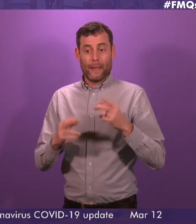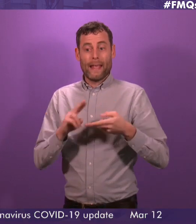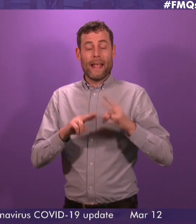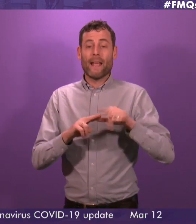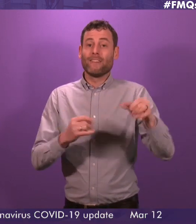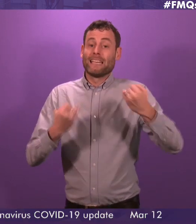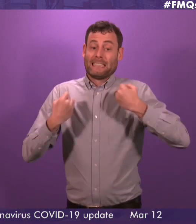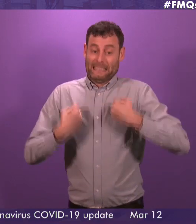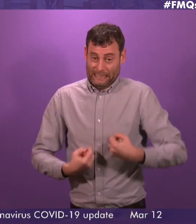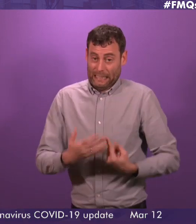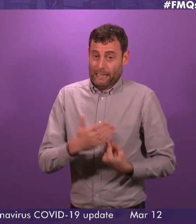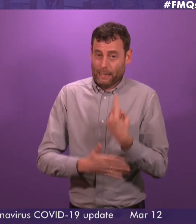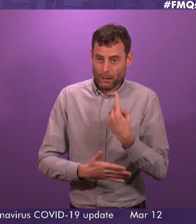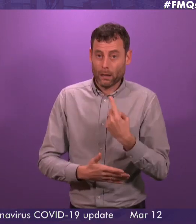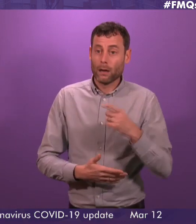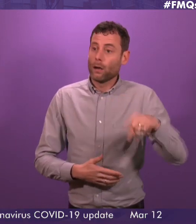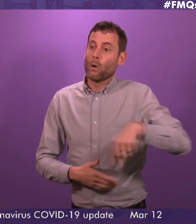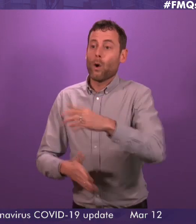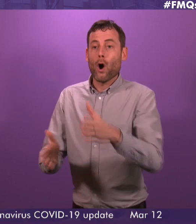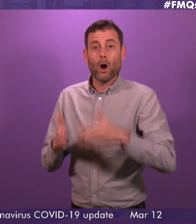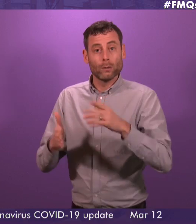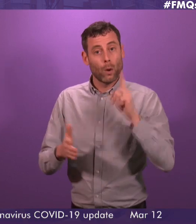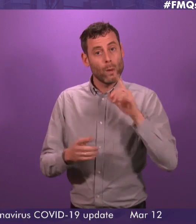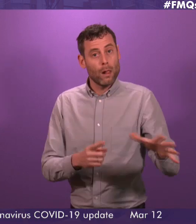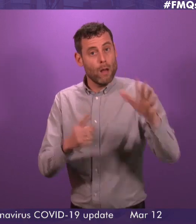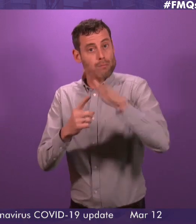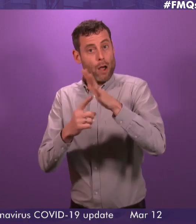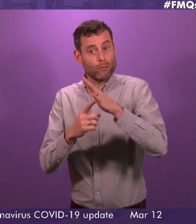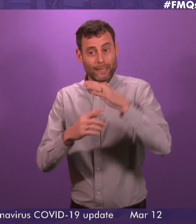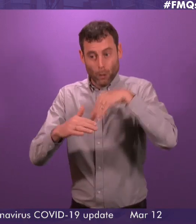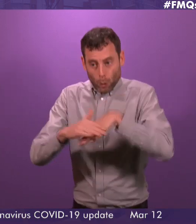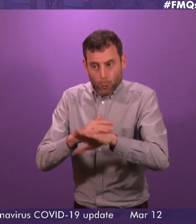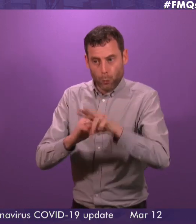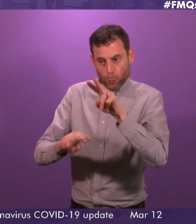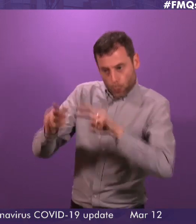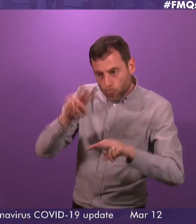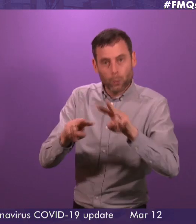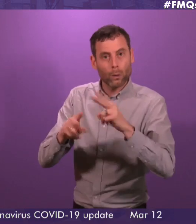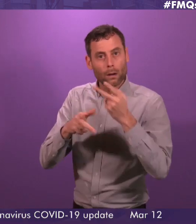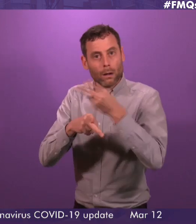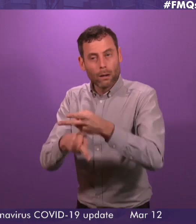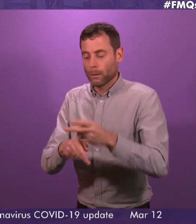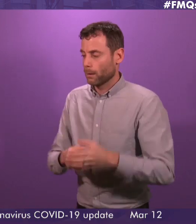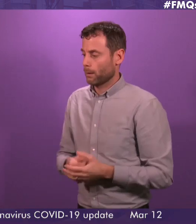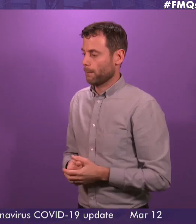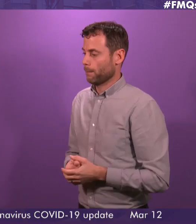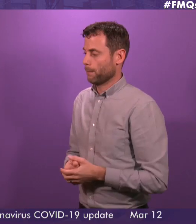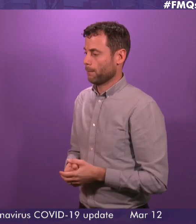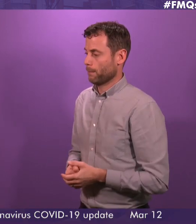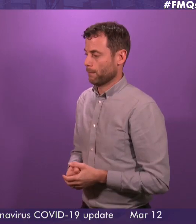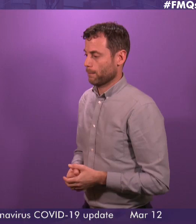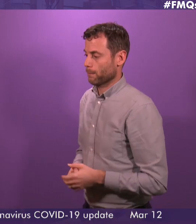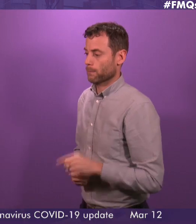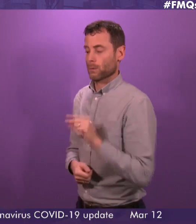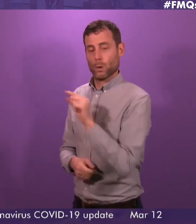or triage for those with a history of respiratory illness? Cabinet Secretary. So in terms of the